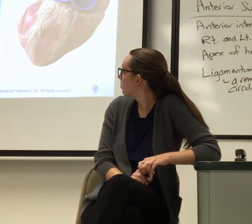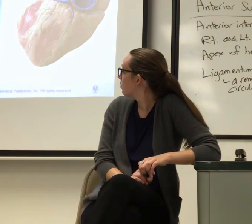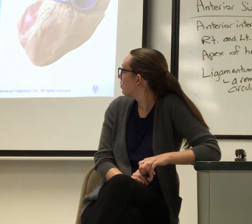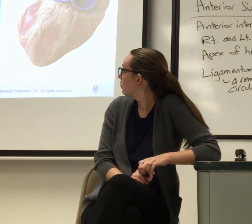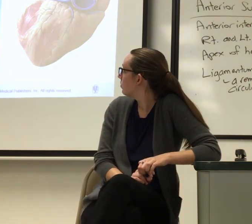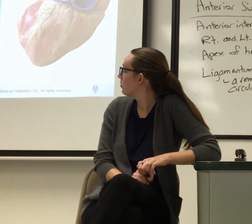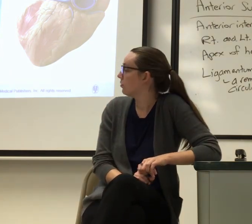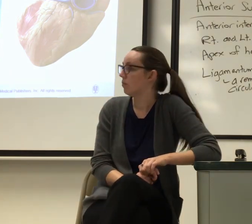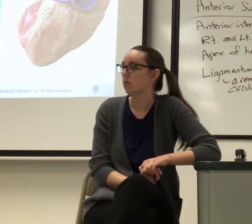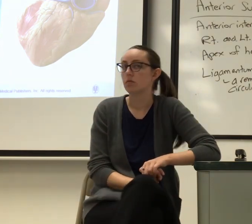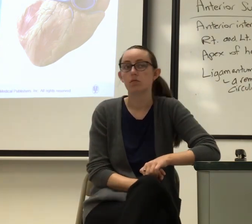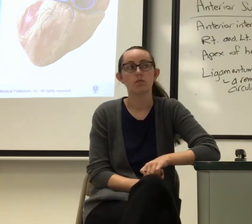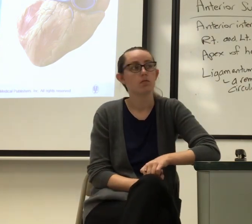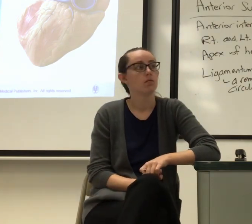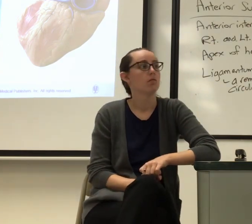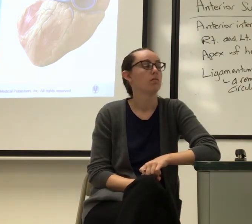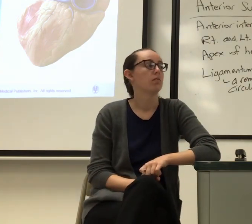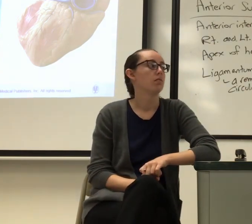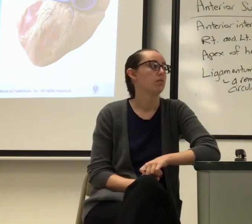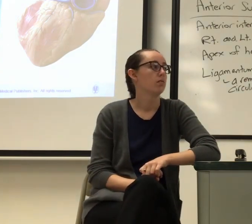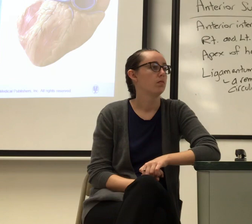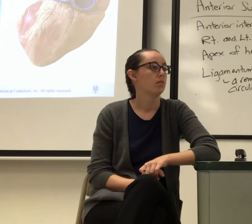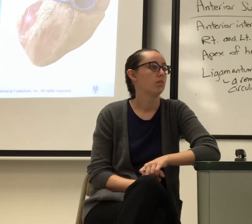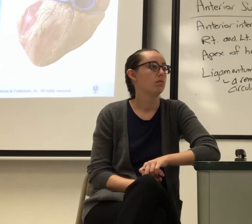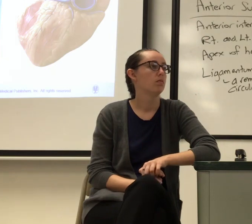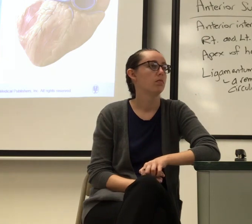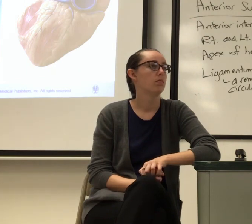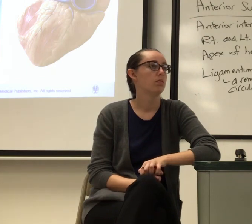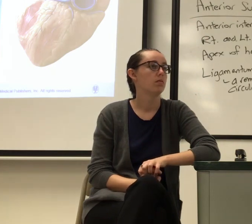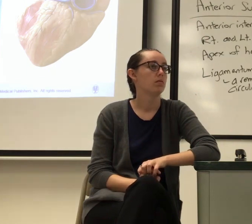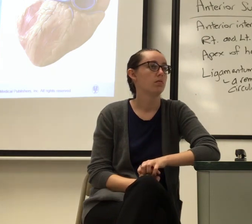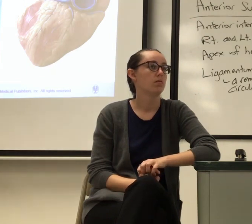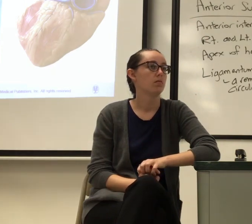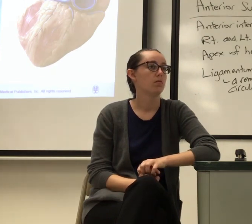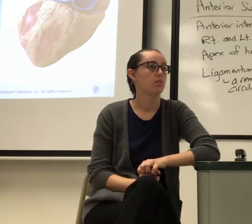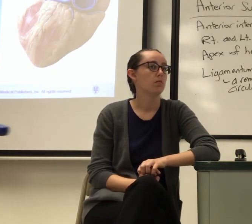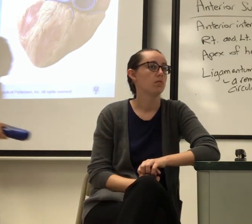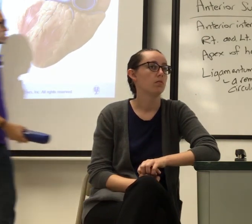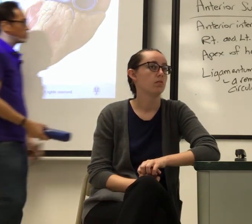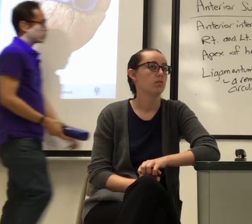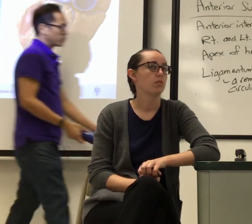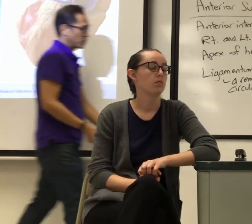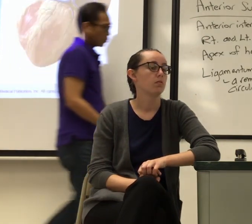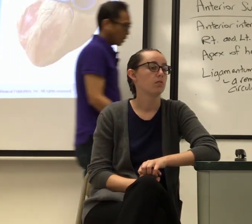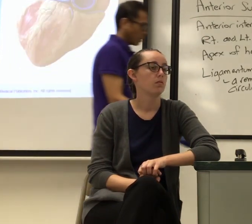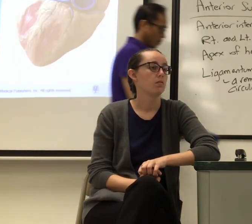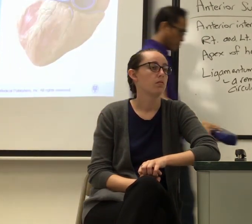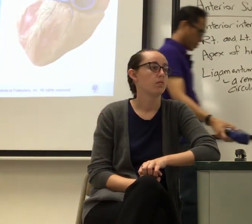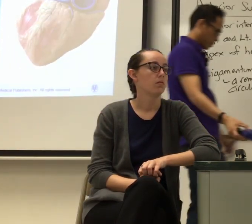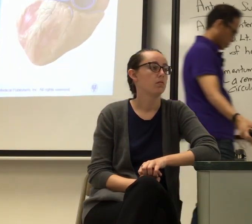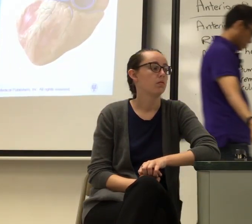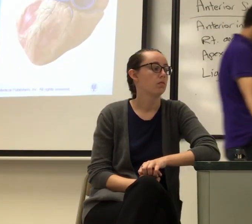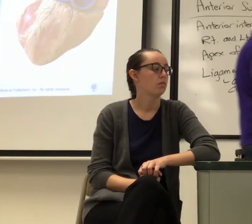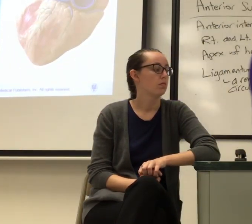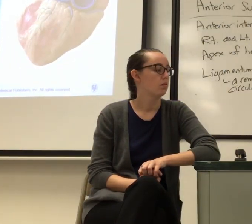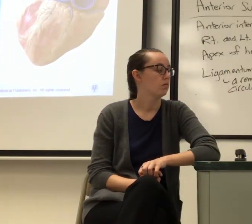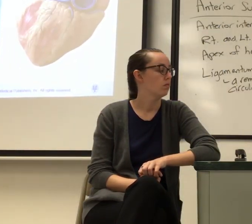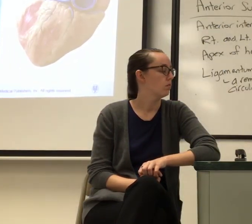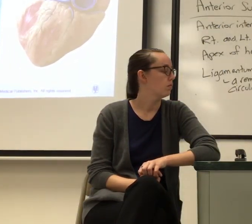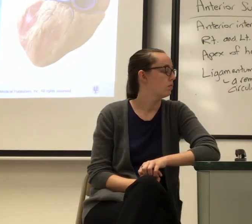diaphragm. Well, anyways, what you can see on this view pretty well.